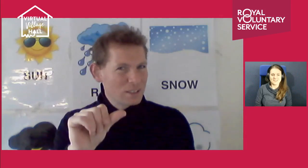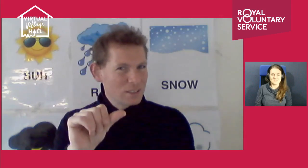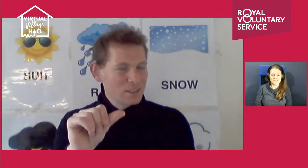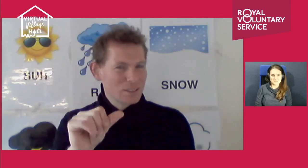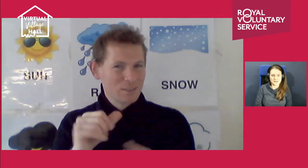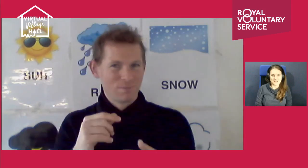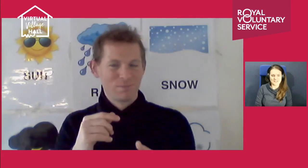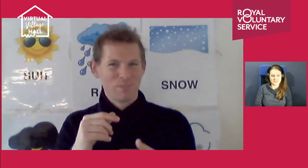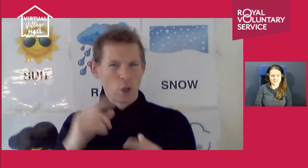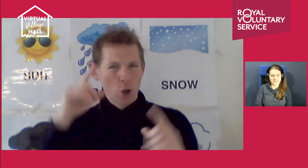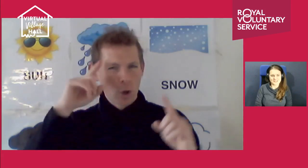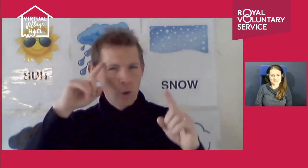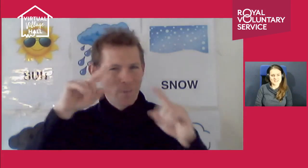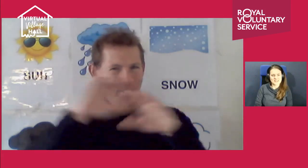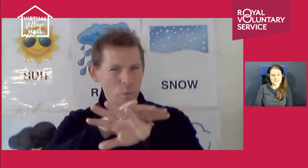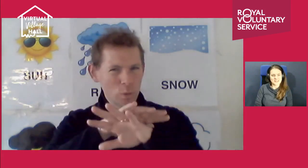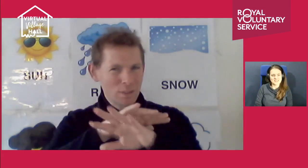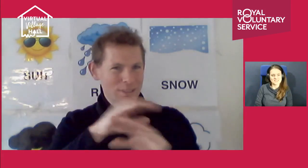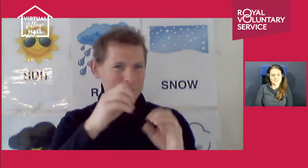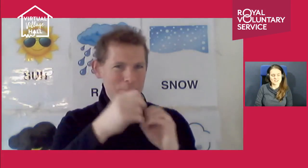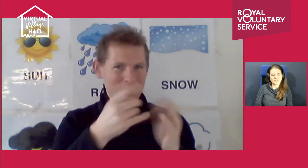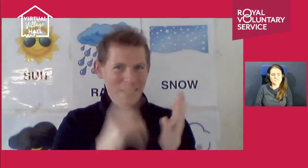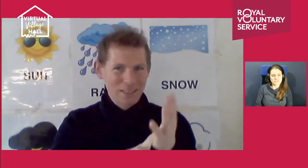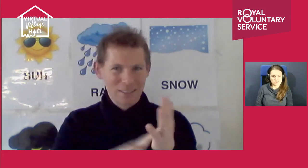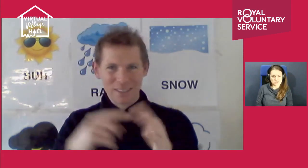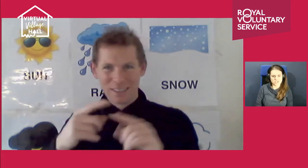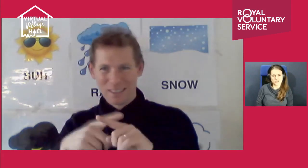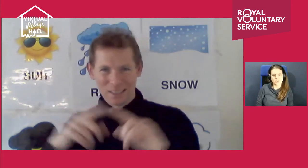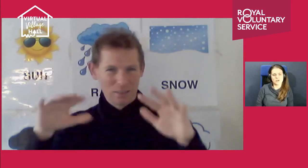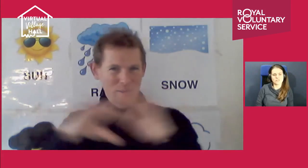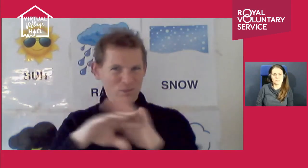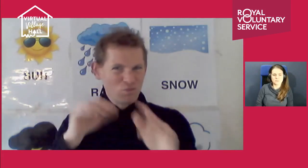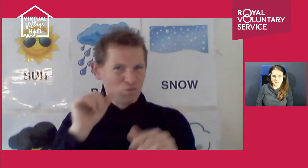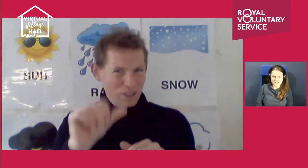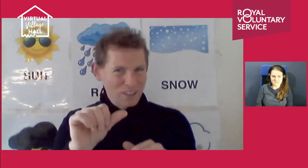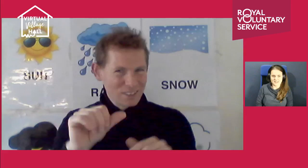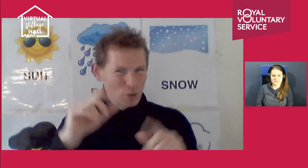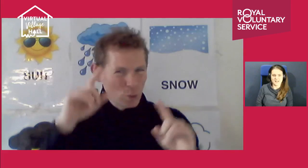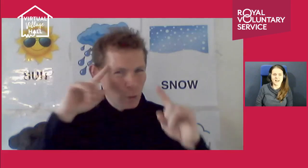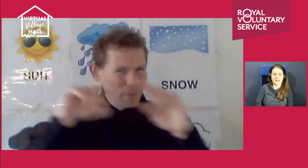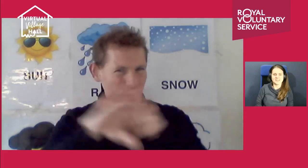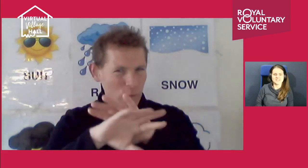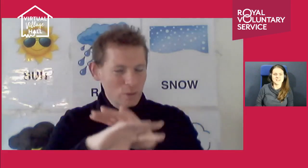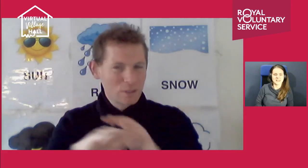common feedback that I get is confusion